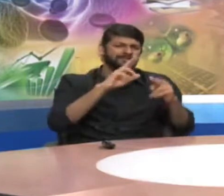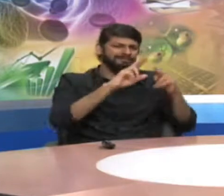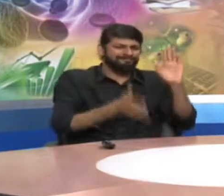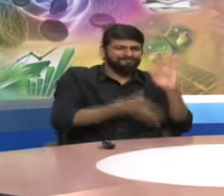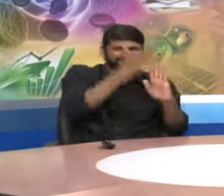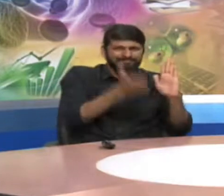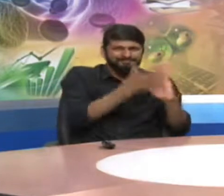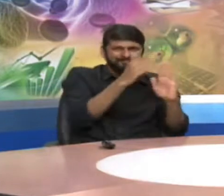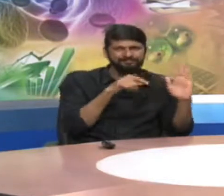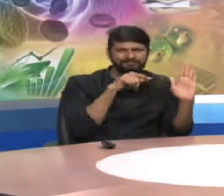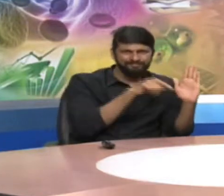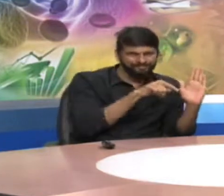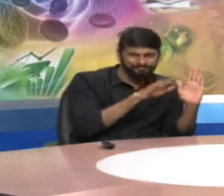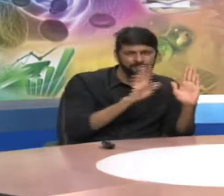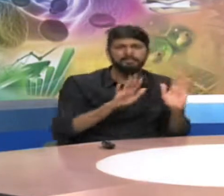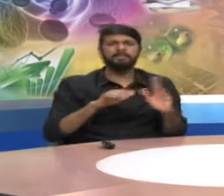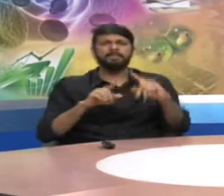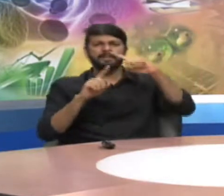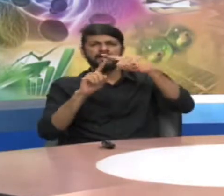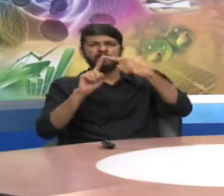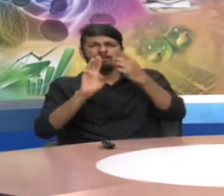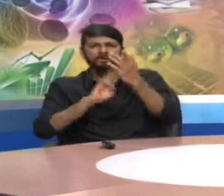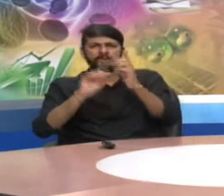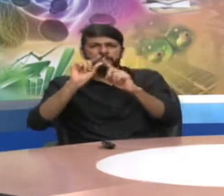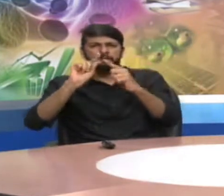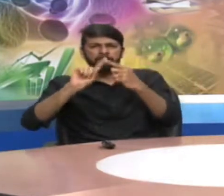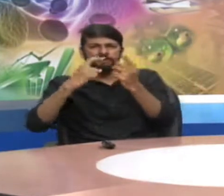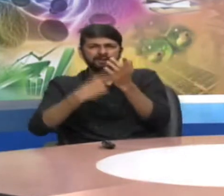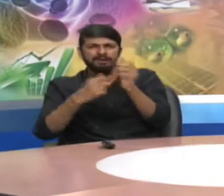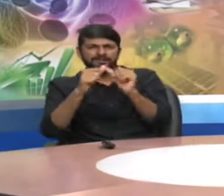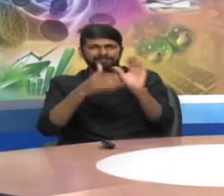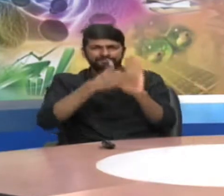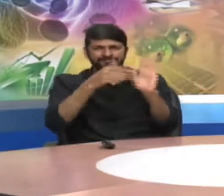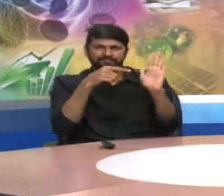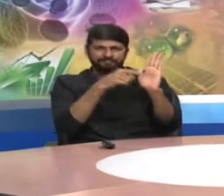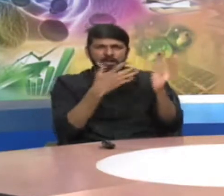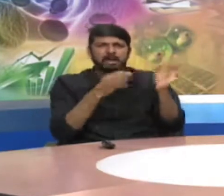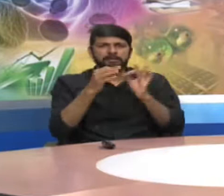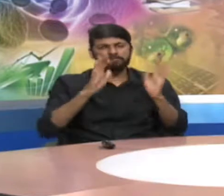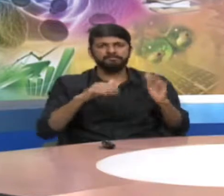Ancient cave paintings, that is frescoes of